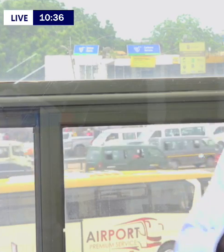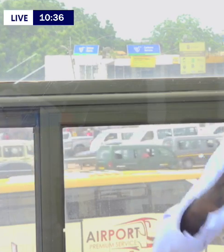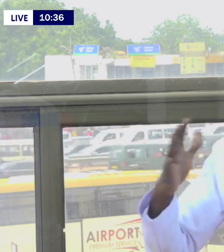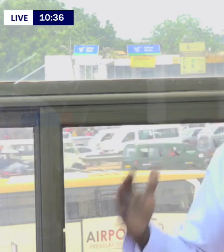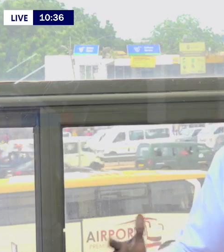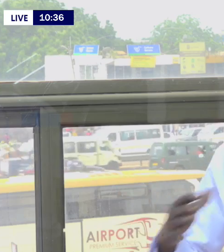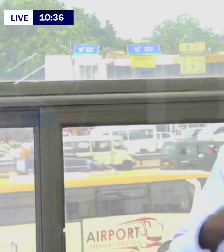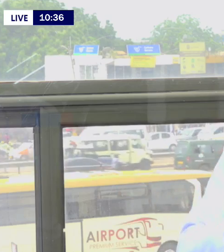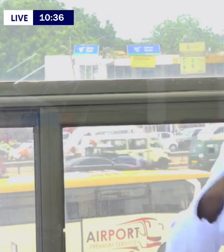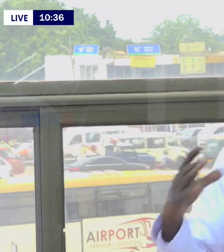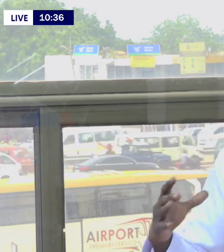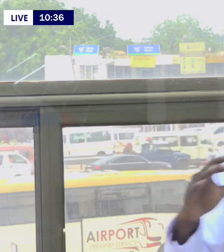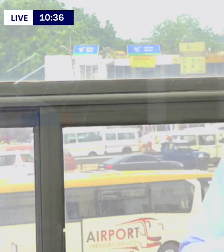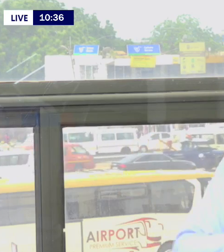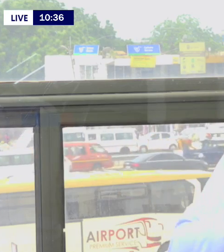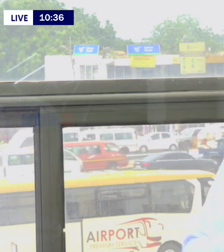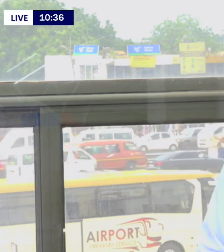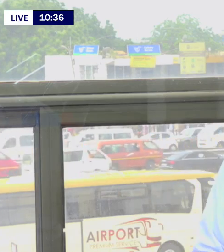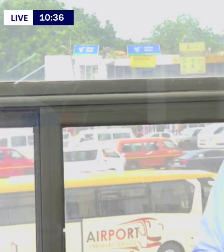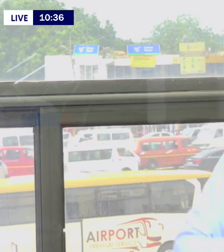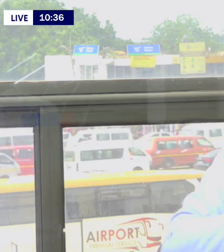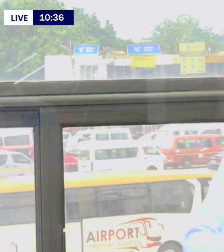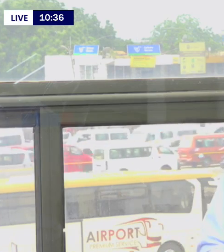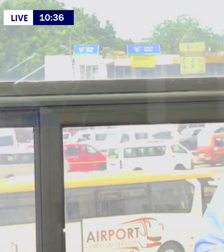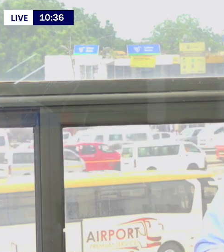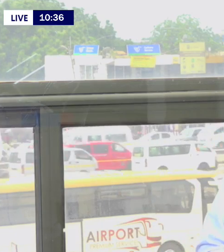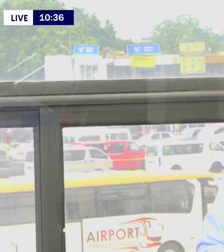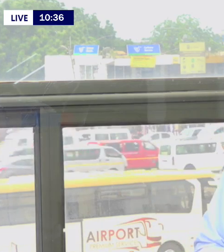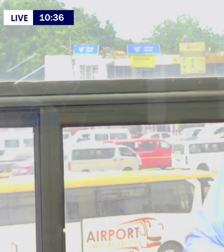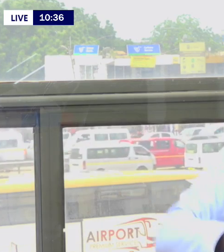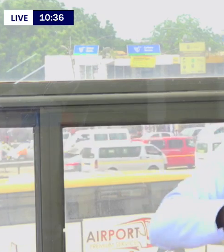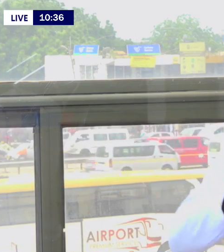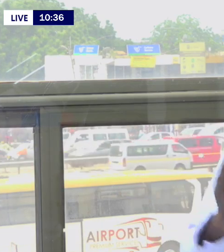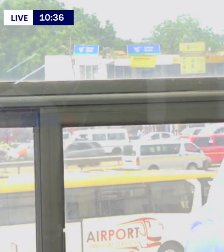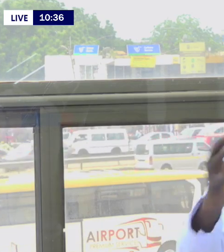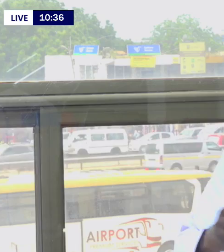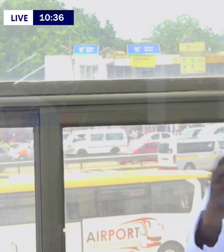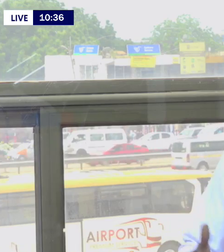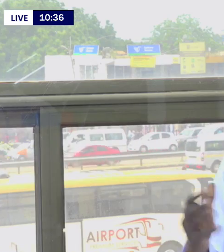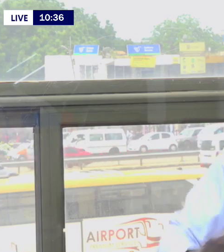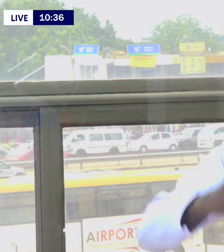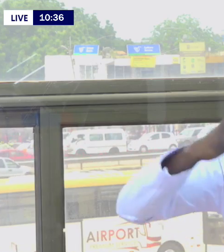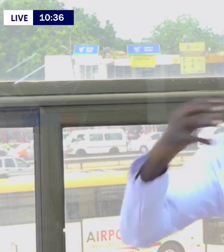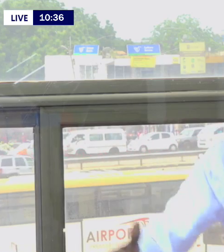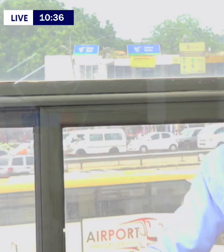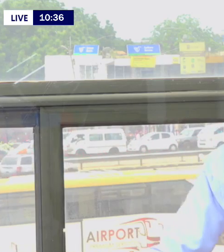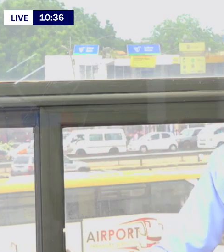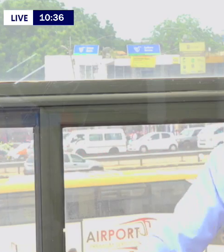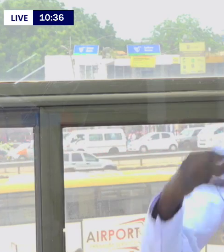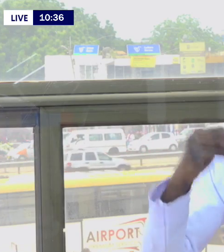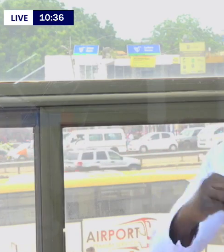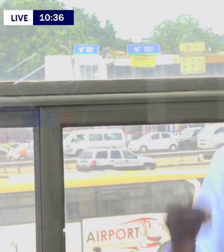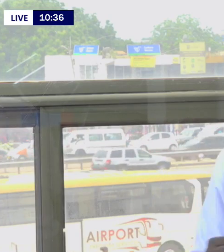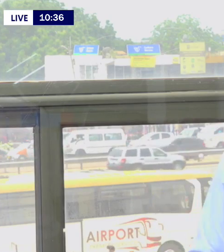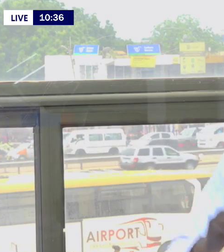yesi muntiti muntem munkata muhwene anu munhuru munsa munfa sanitizer anye sa niamma no yemfa nya adwuma na yenkoye